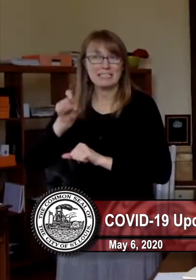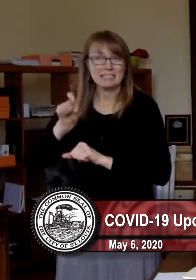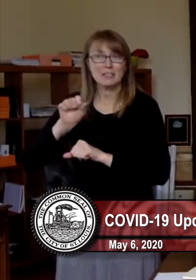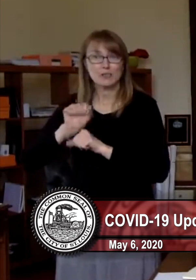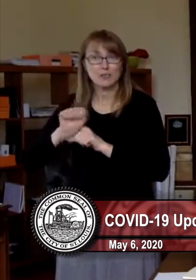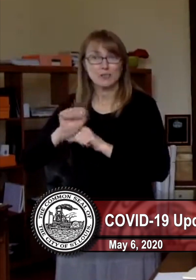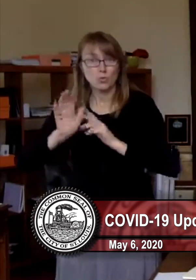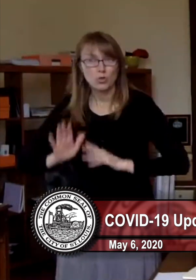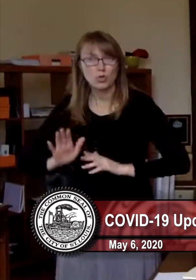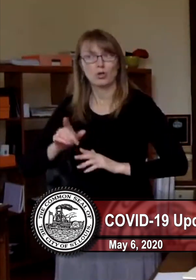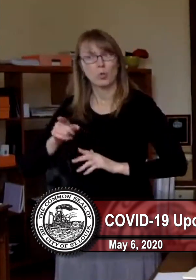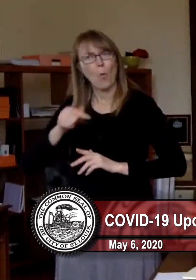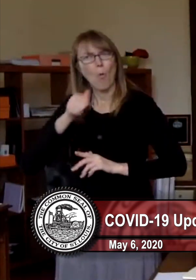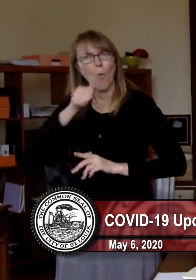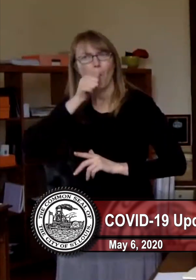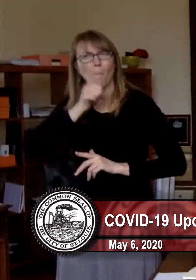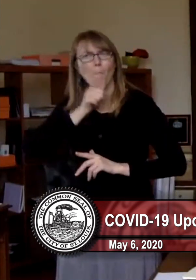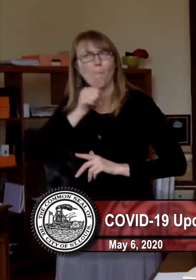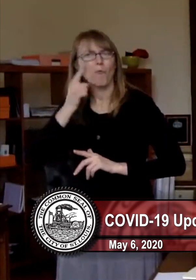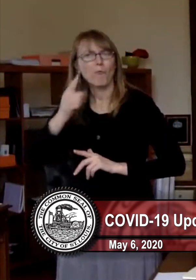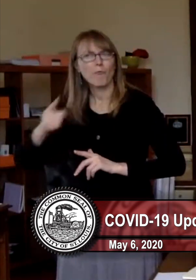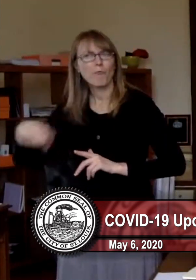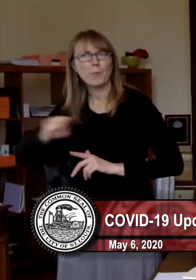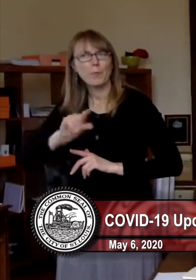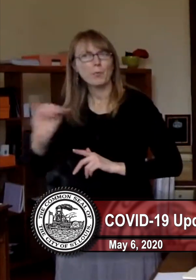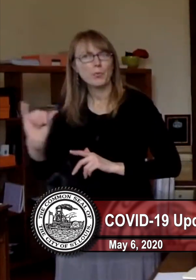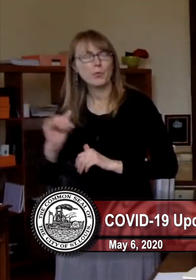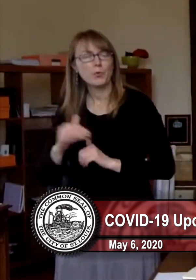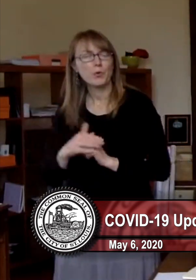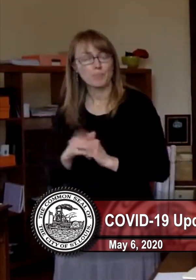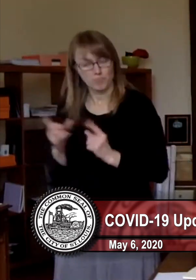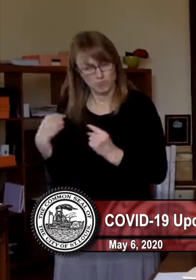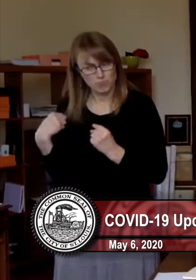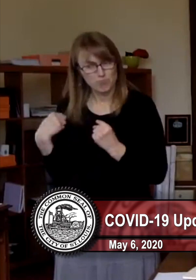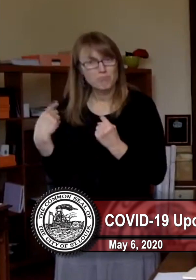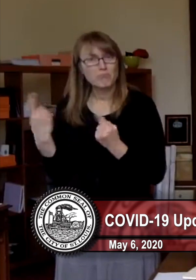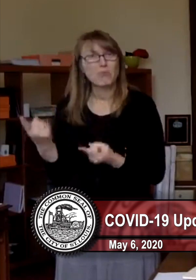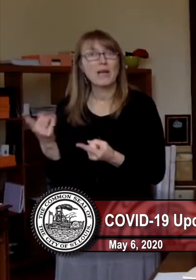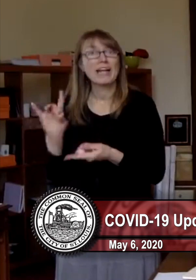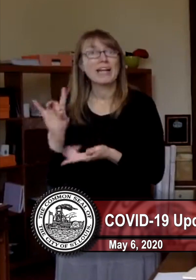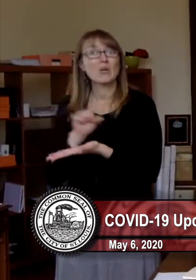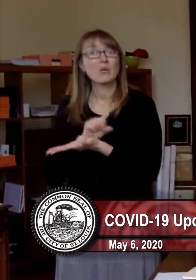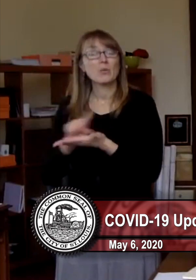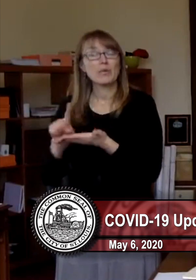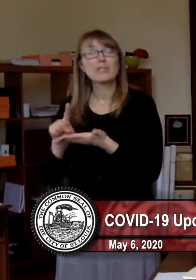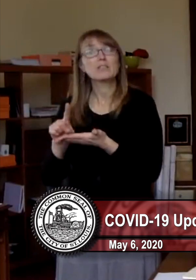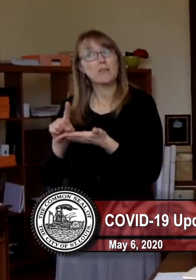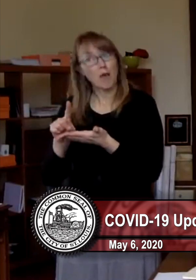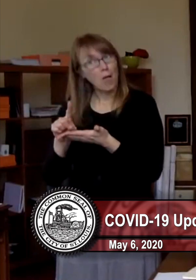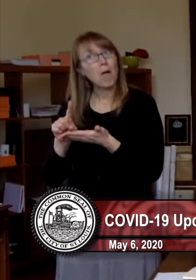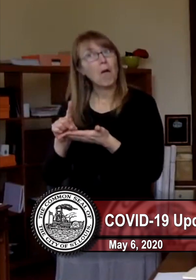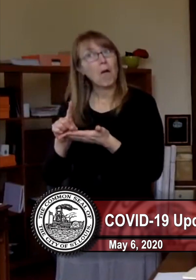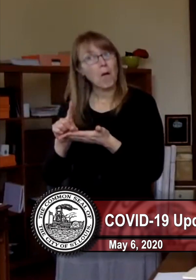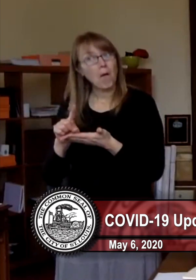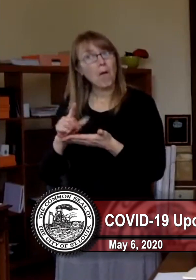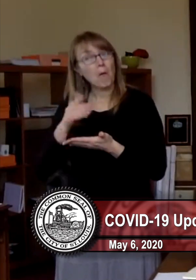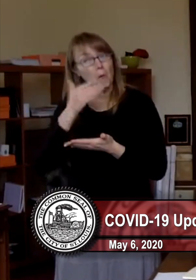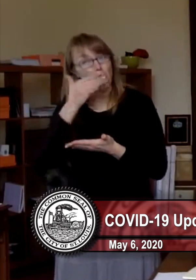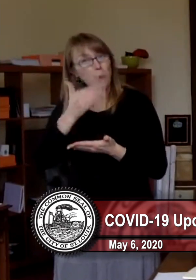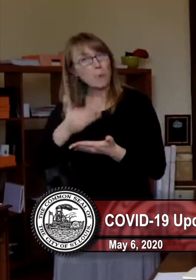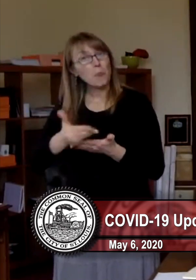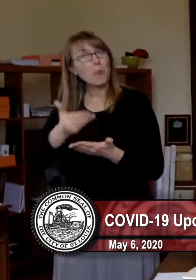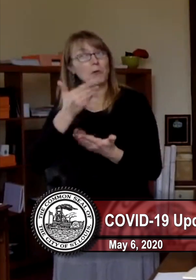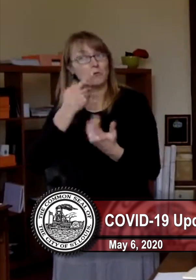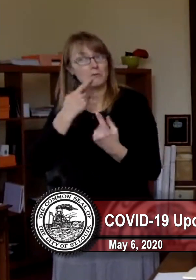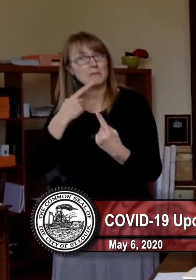And we have been successful. We have not seen the number of cases that we feared we might see. In